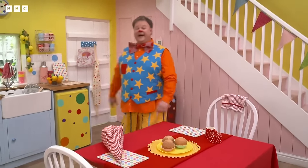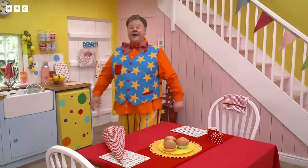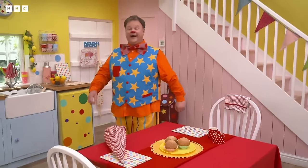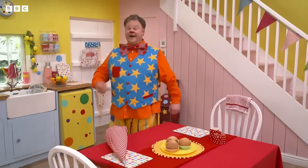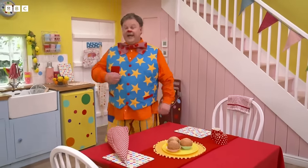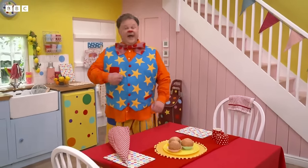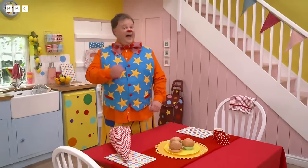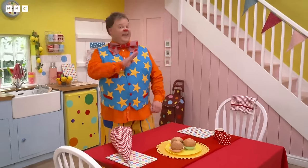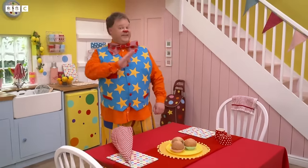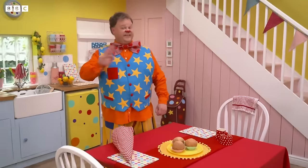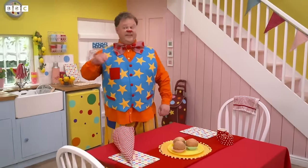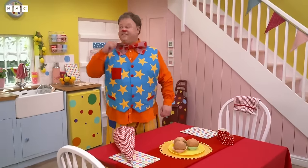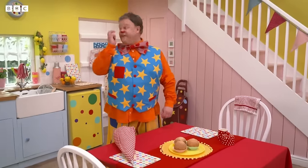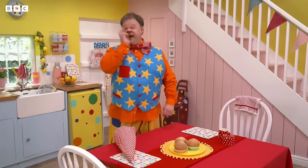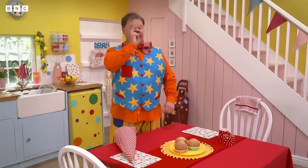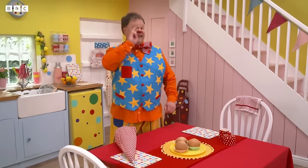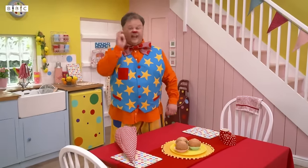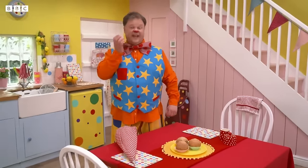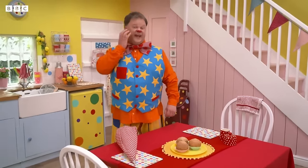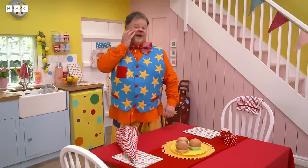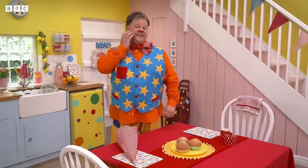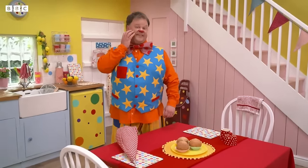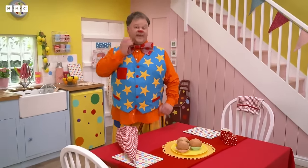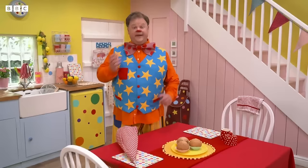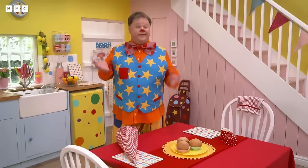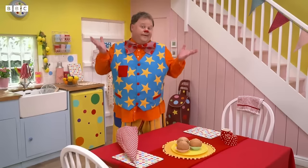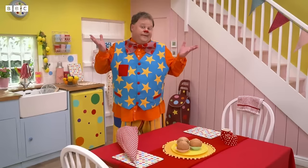Oh, I couldn't find any icing.